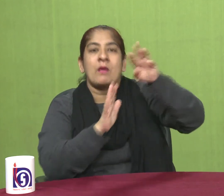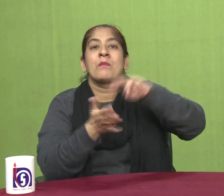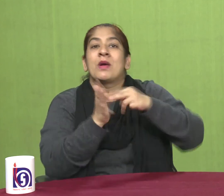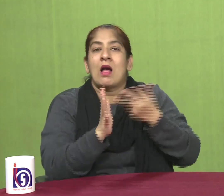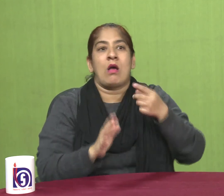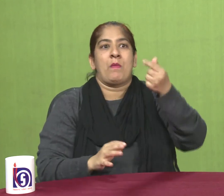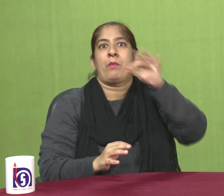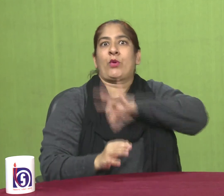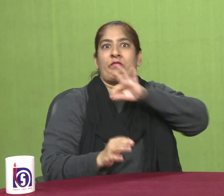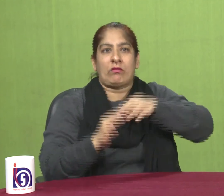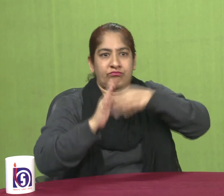increase in income level.